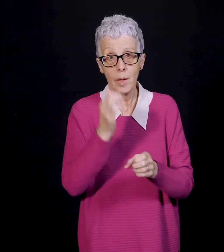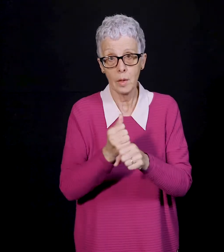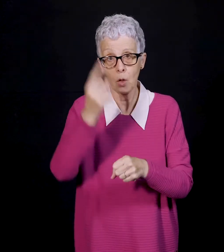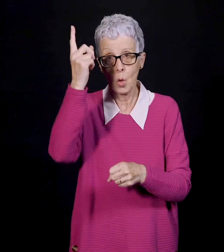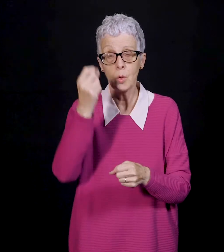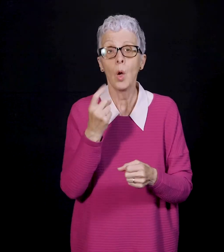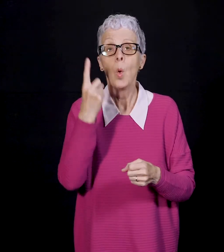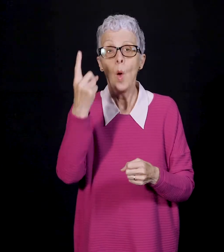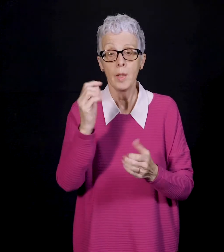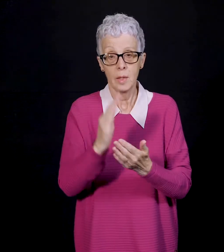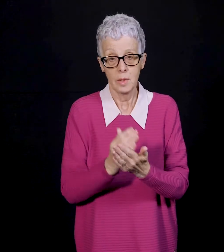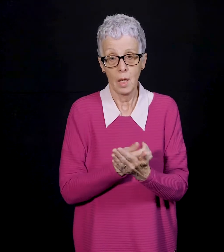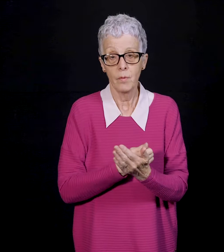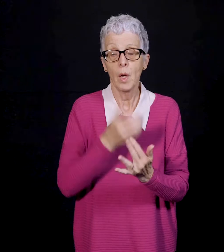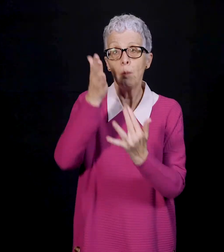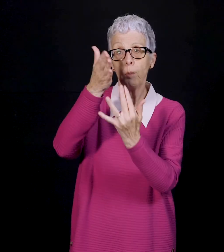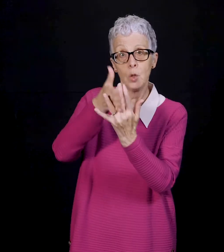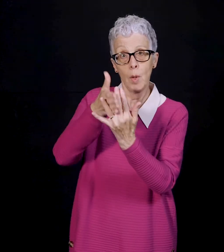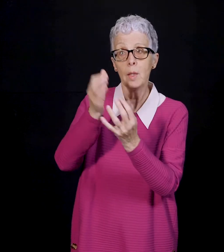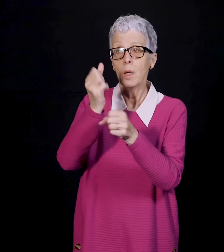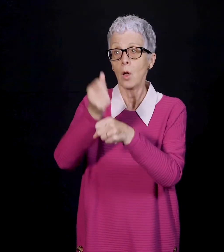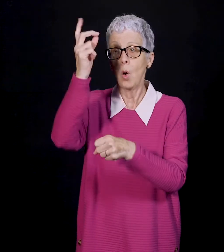one mediator, also between God and